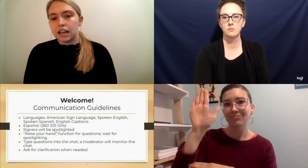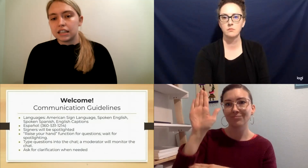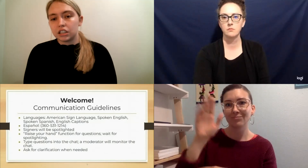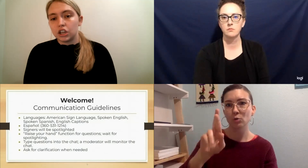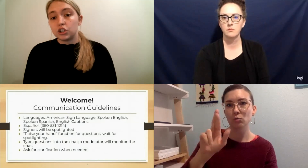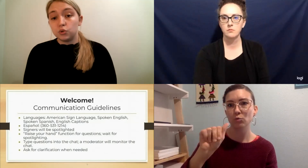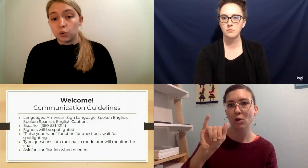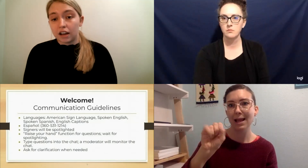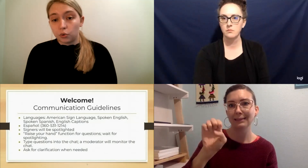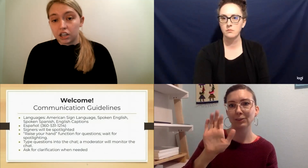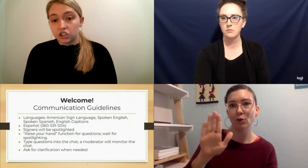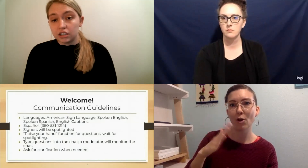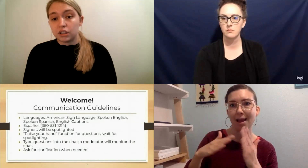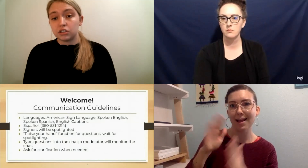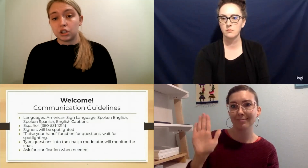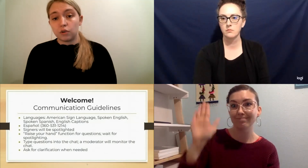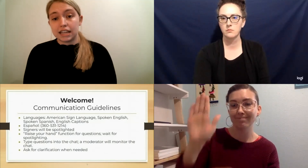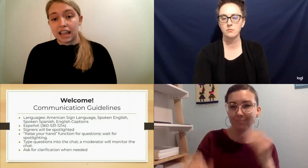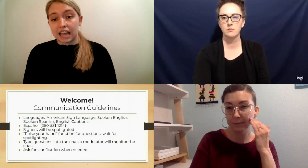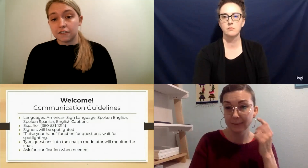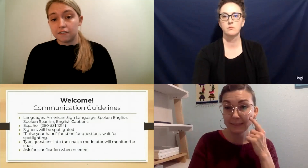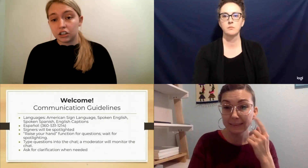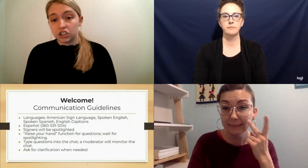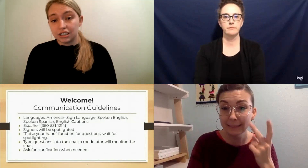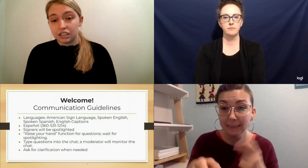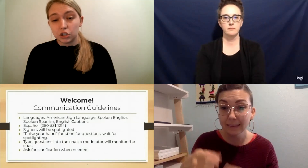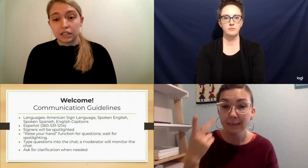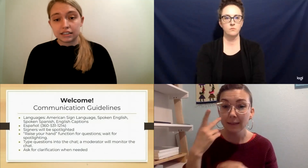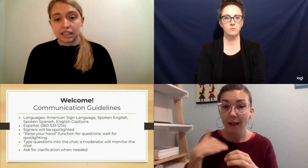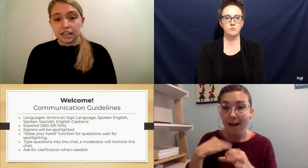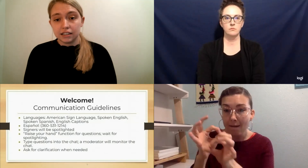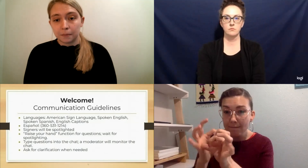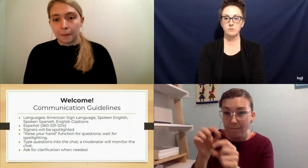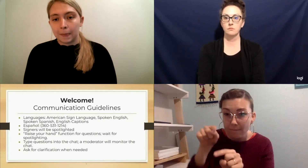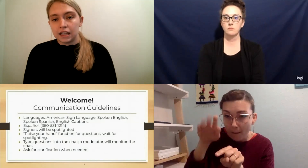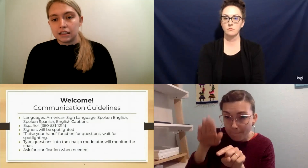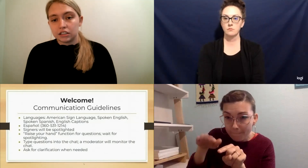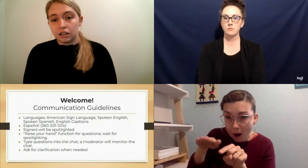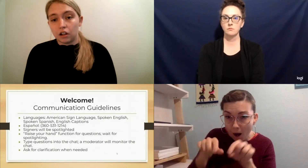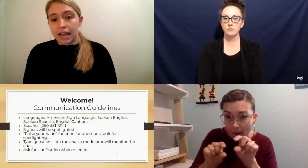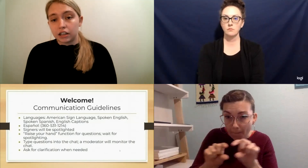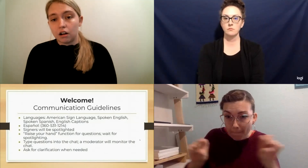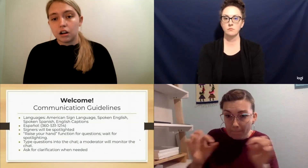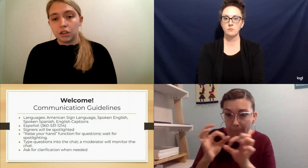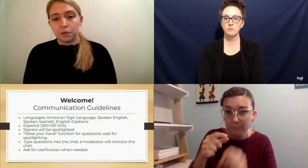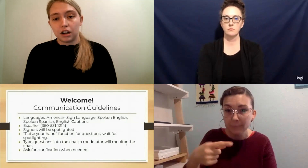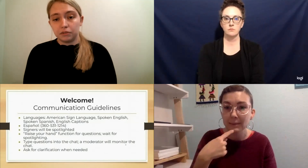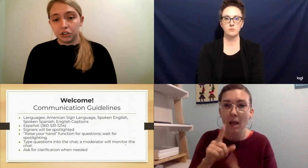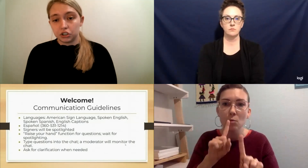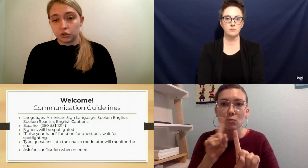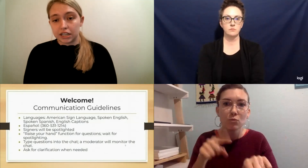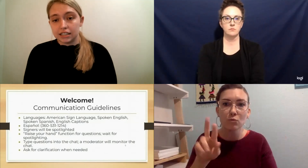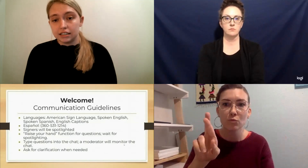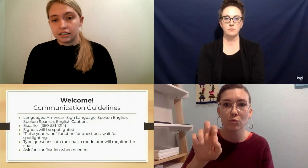feel like you do have a question, there's the raise hand function. You can see it. There's a little icon on the bottom